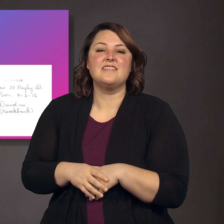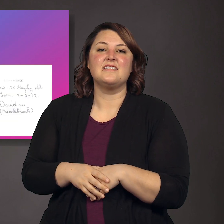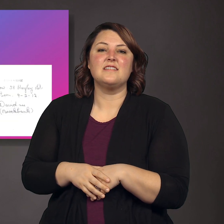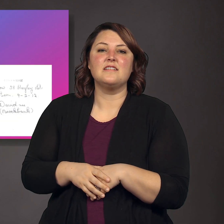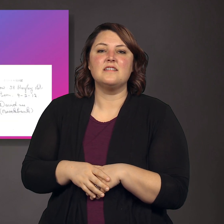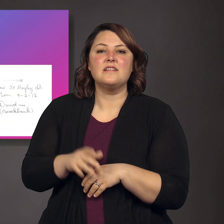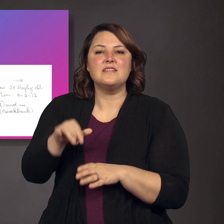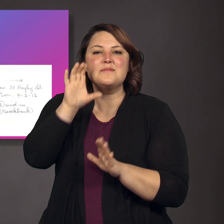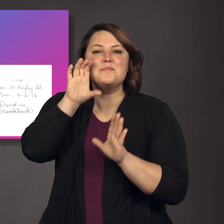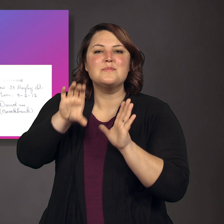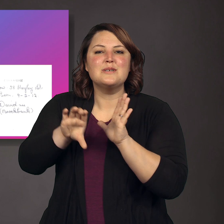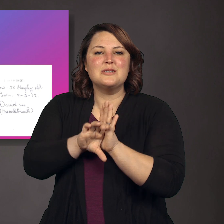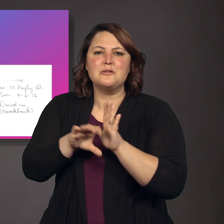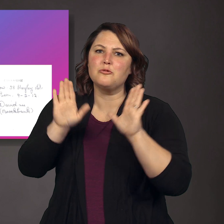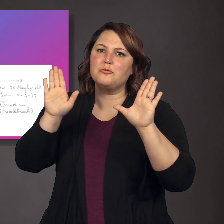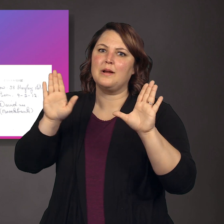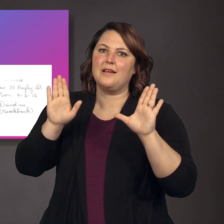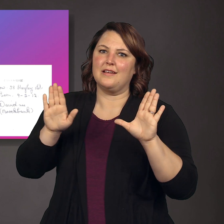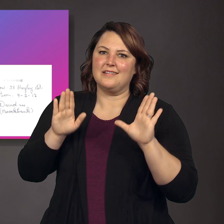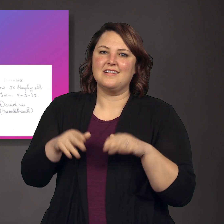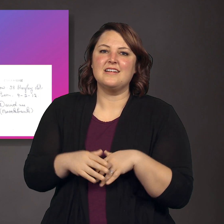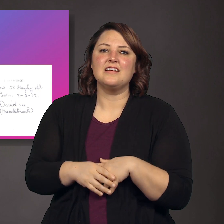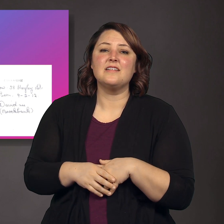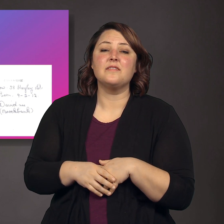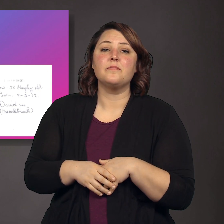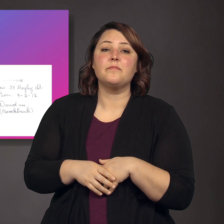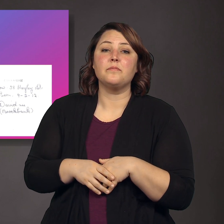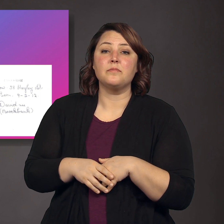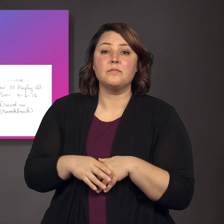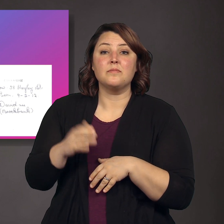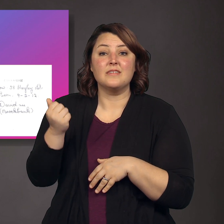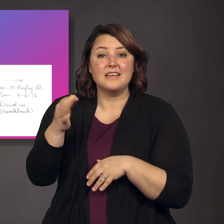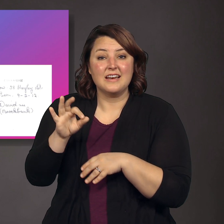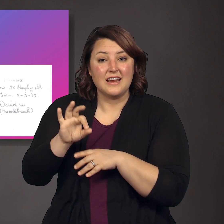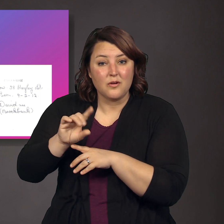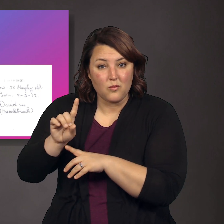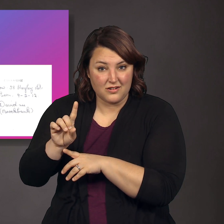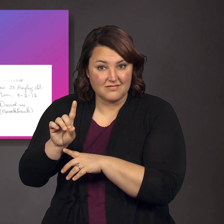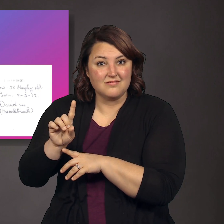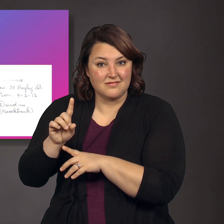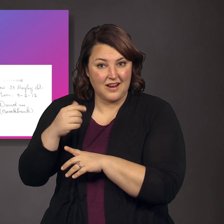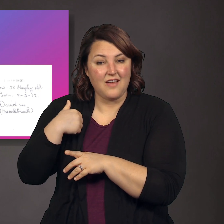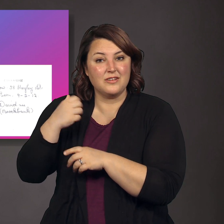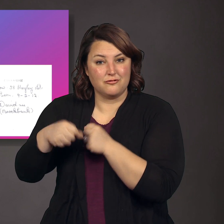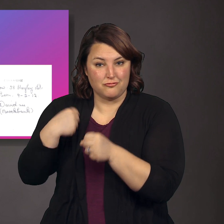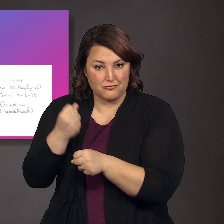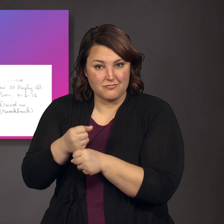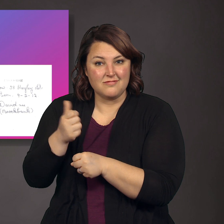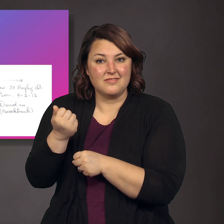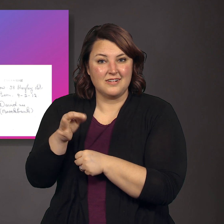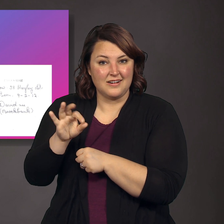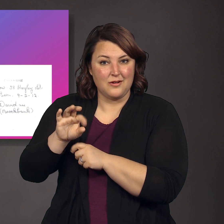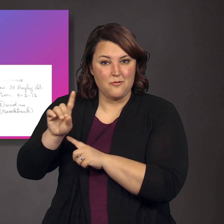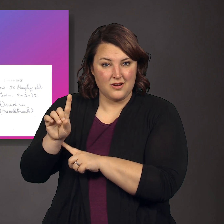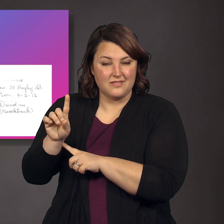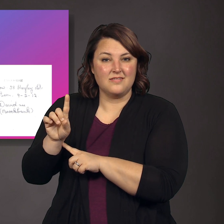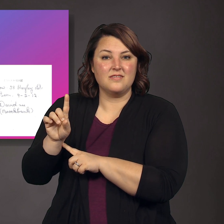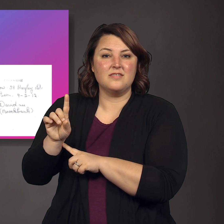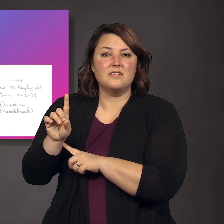This photo is great. It's got the fact that it's 1991 it was taken in. And it says, my home